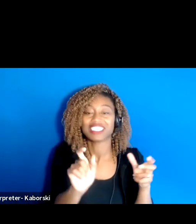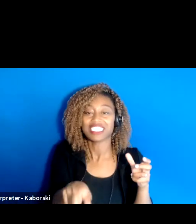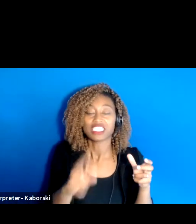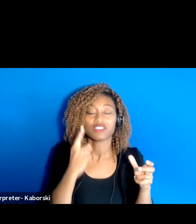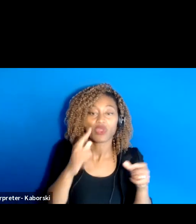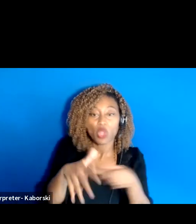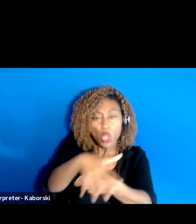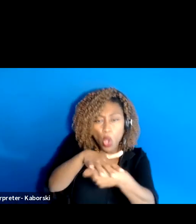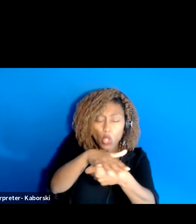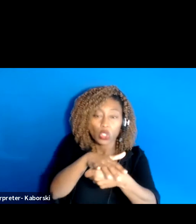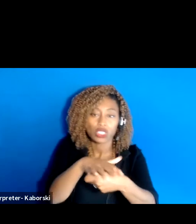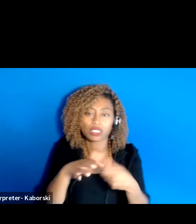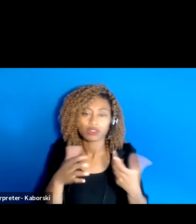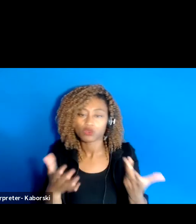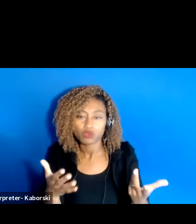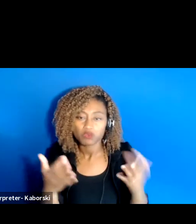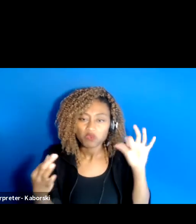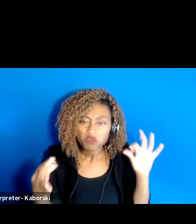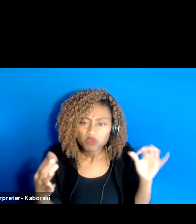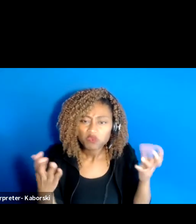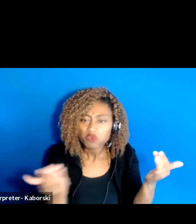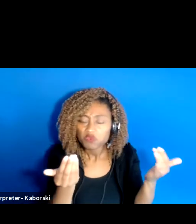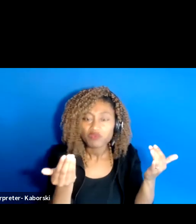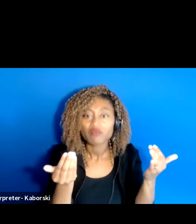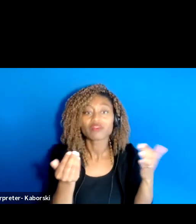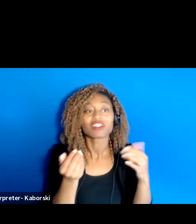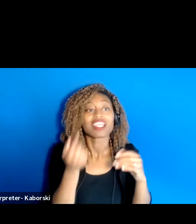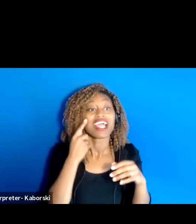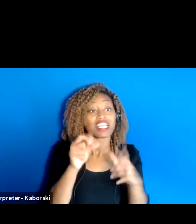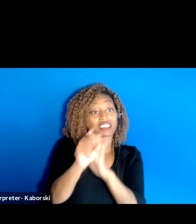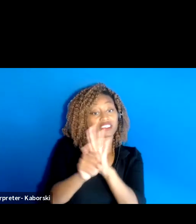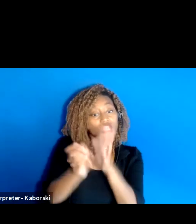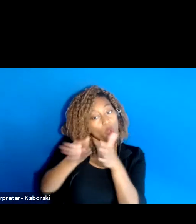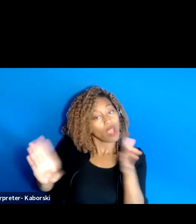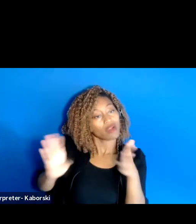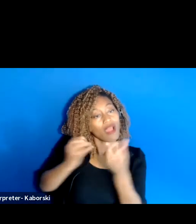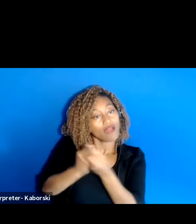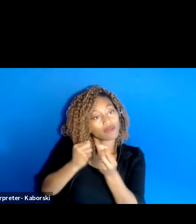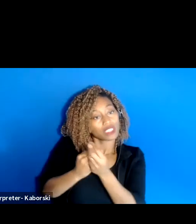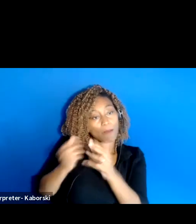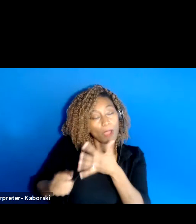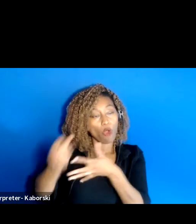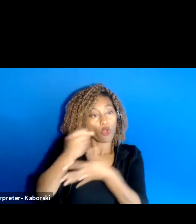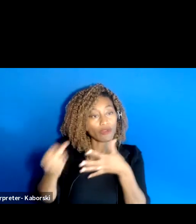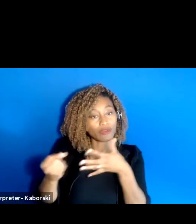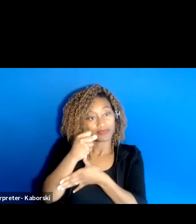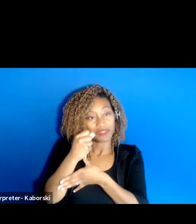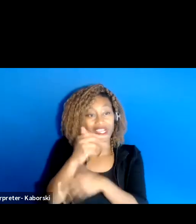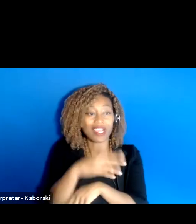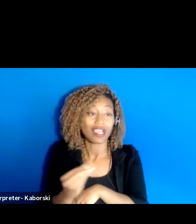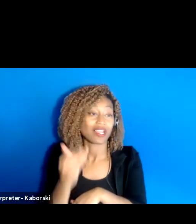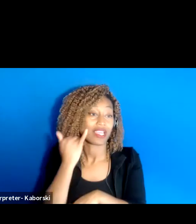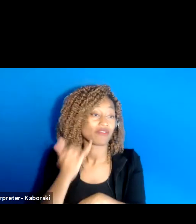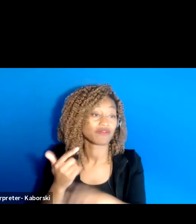local community, as well as hearing statewide advocacy priorities or where there were gaps